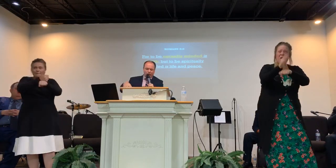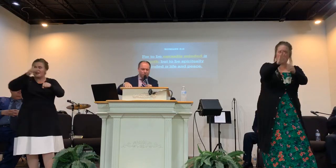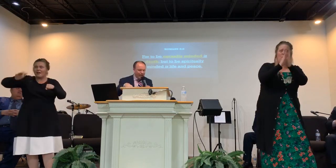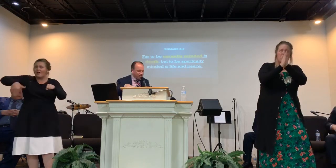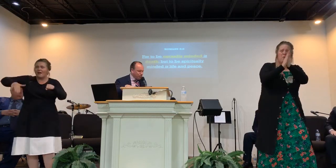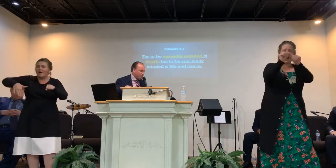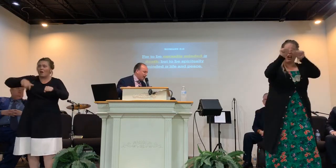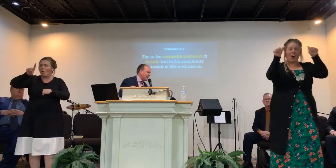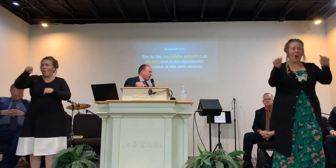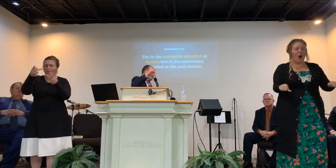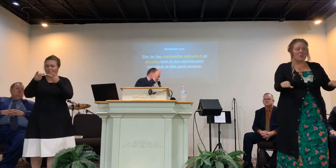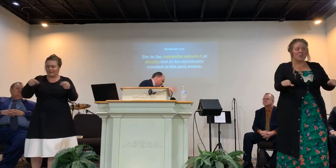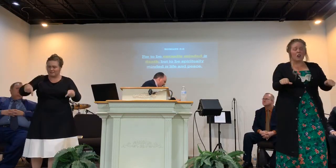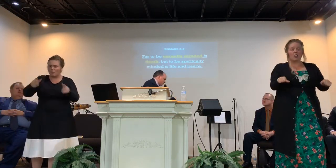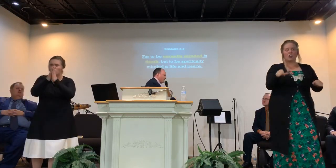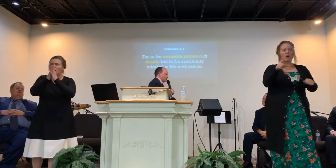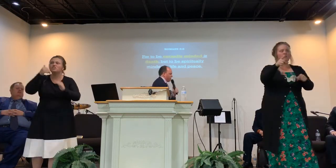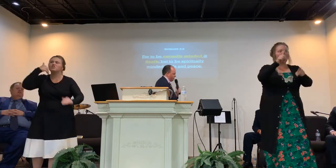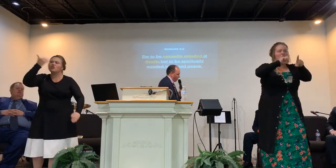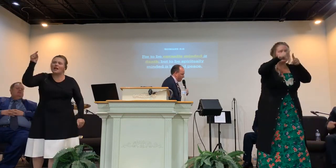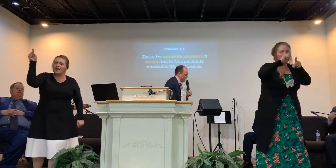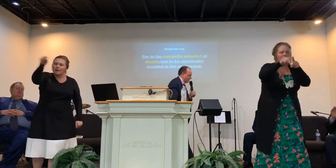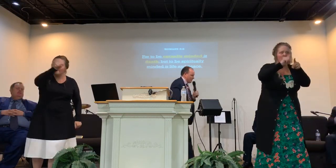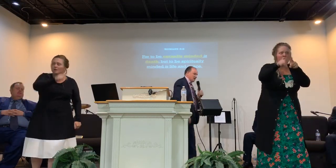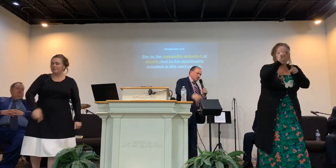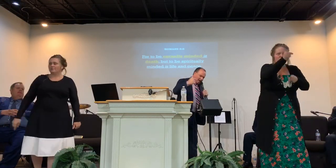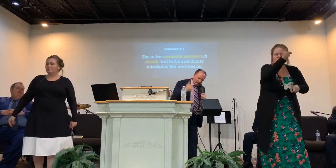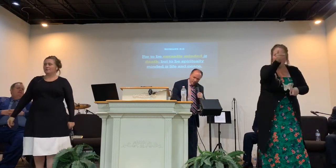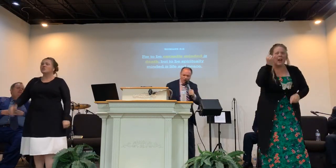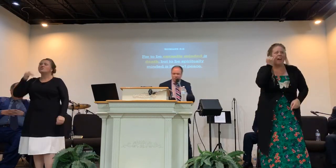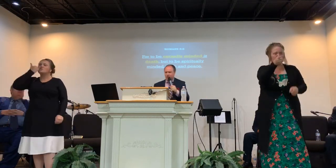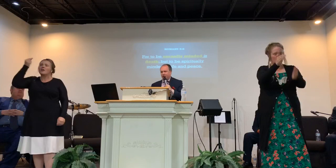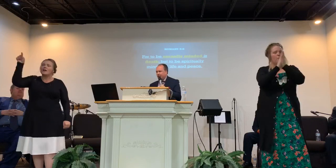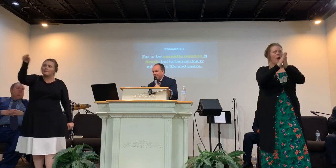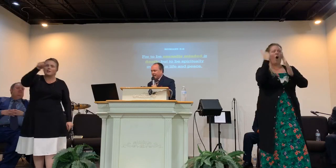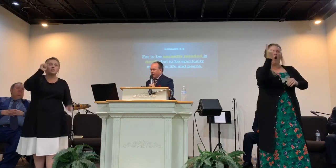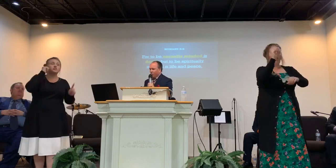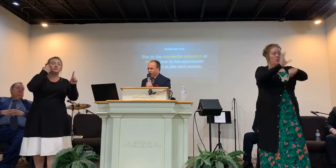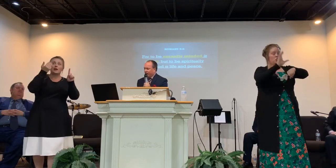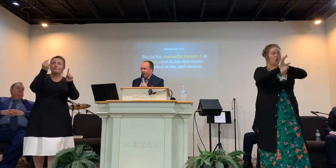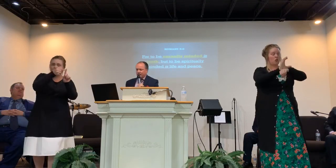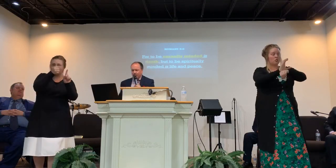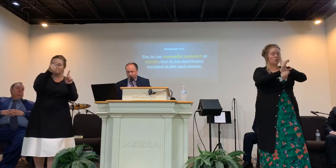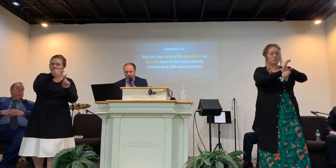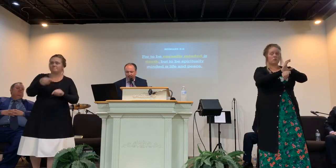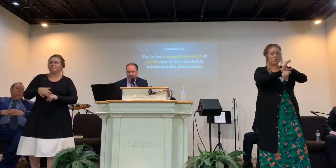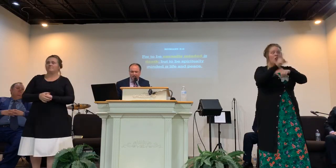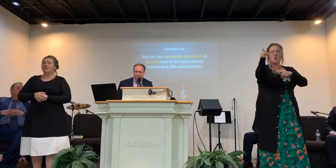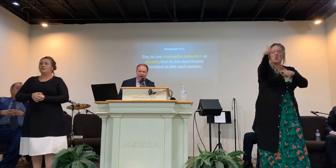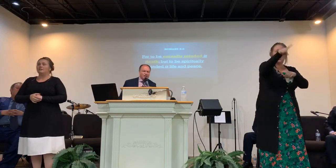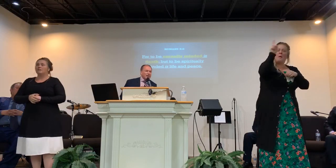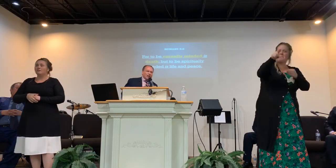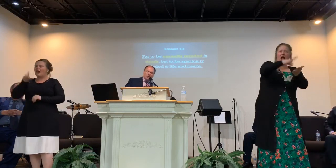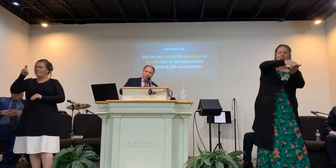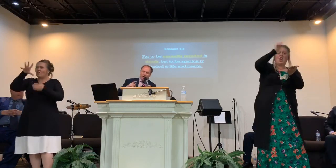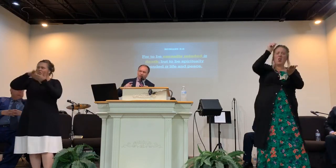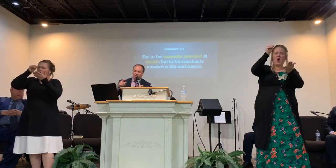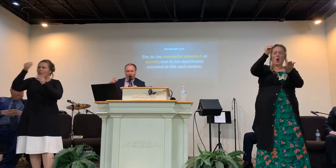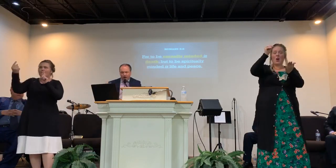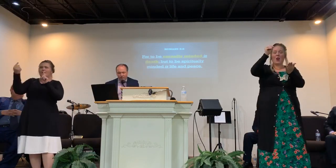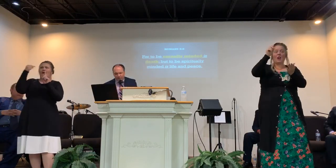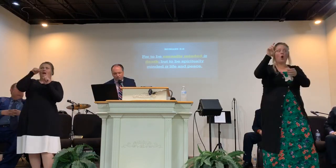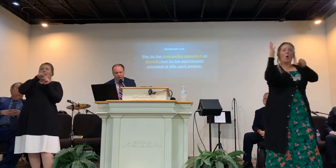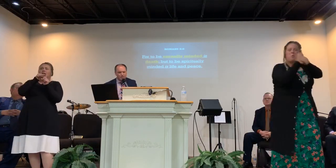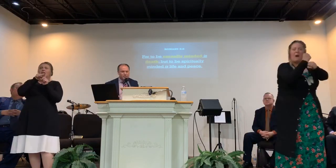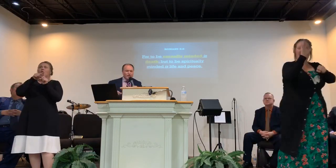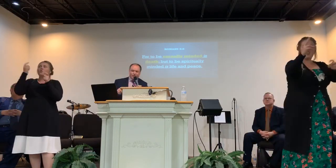the only place you pray, shame on you. Shame on me. We've got to learn how to get back and win